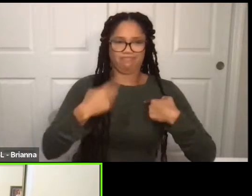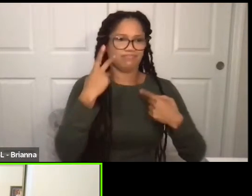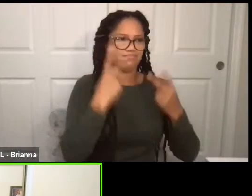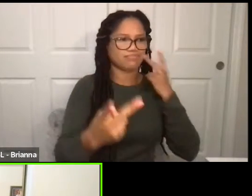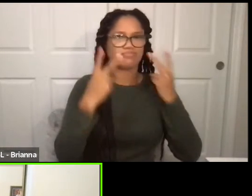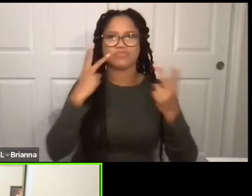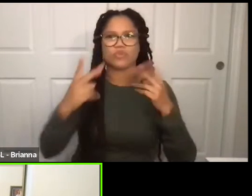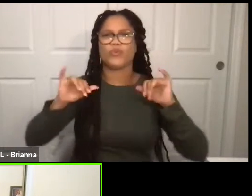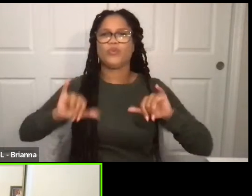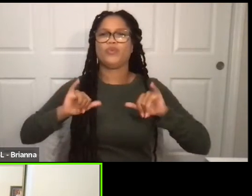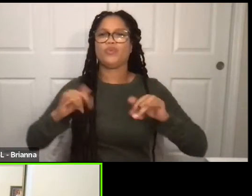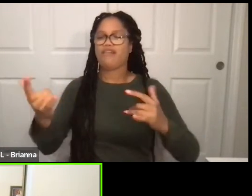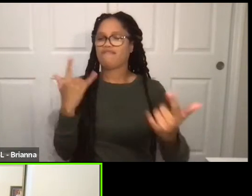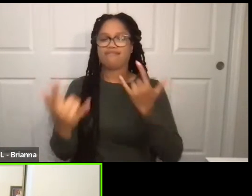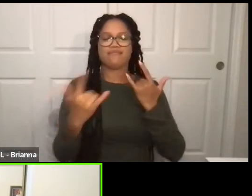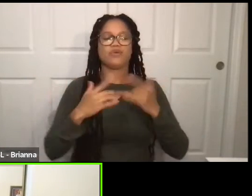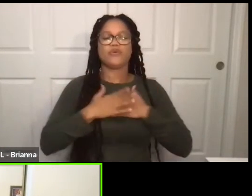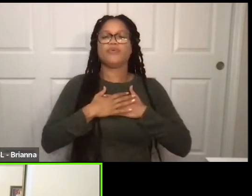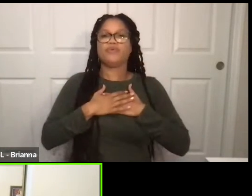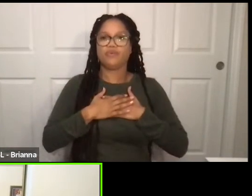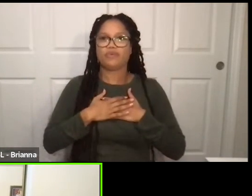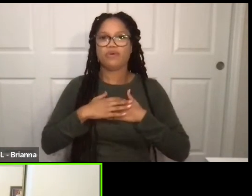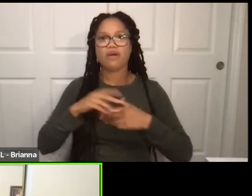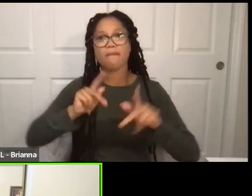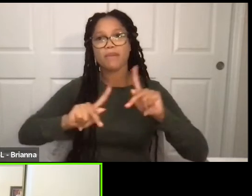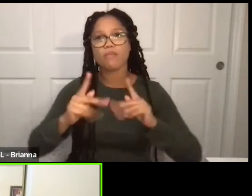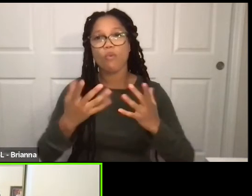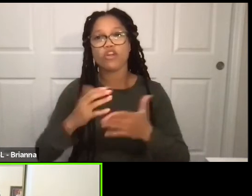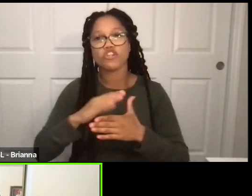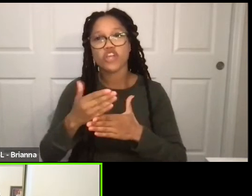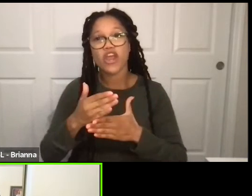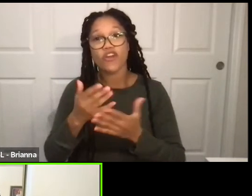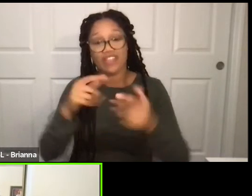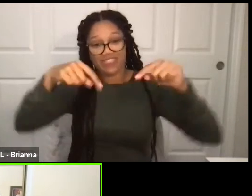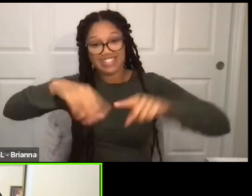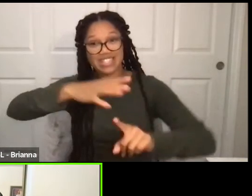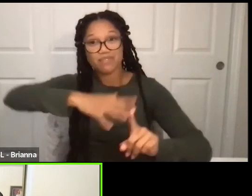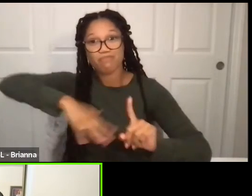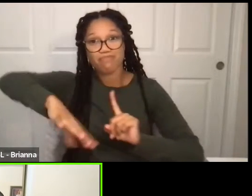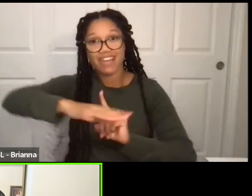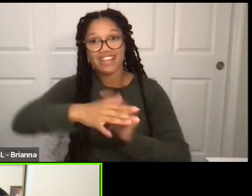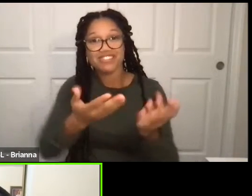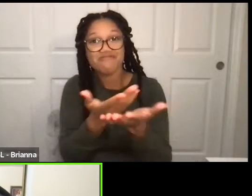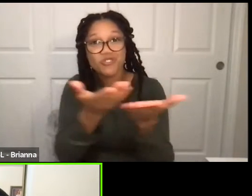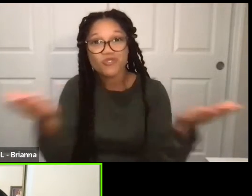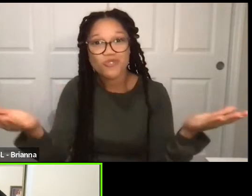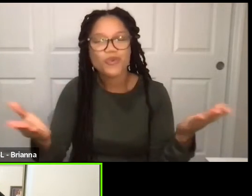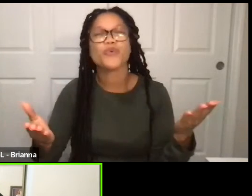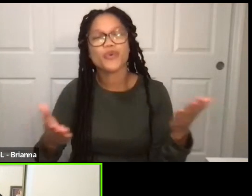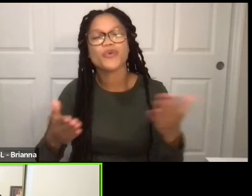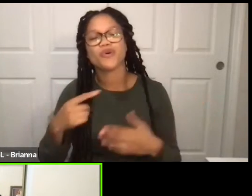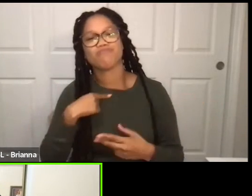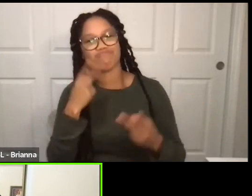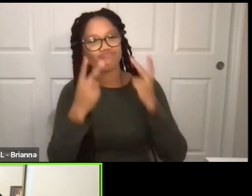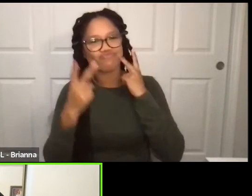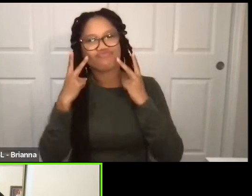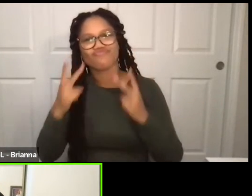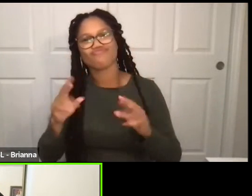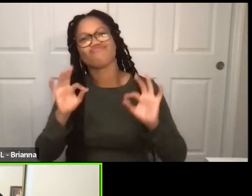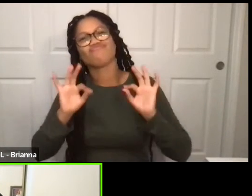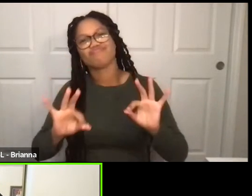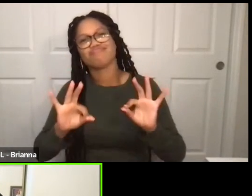And knowing that there are folks who want to share this space with one another is also great. So feeling grateful.